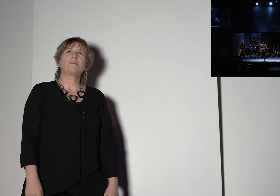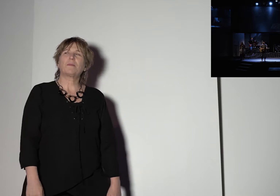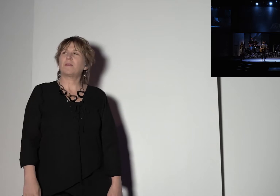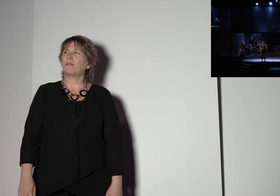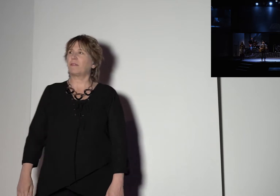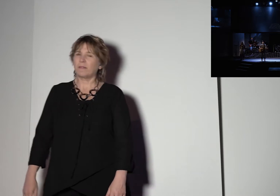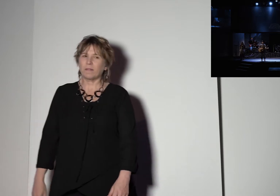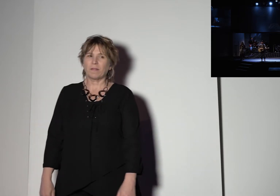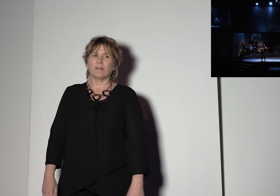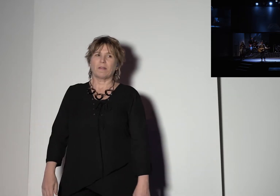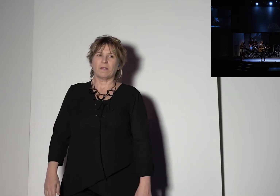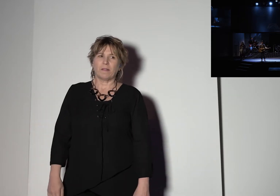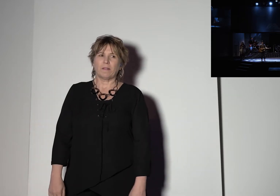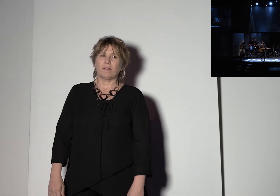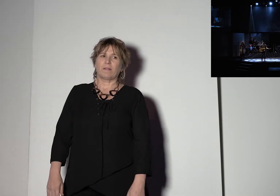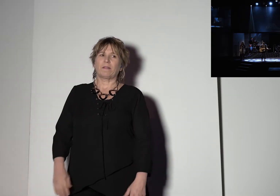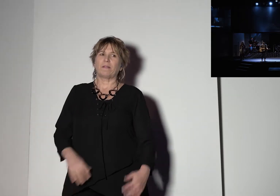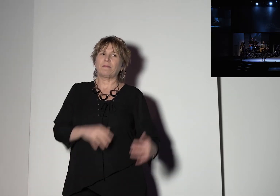to you.